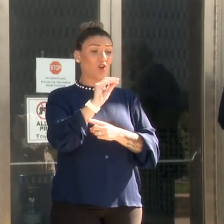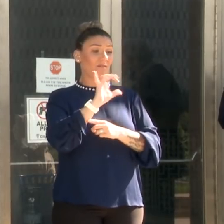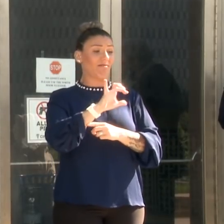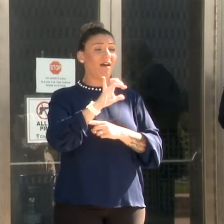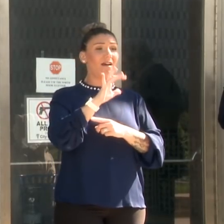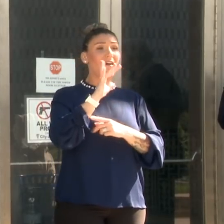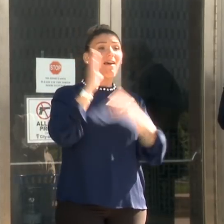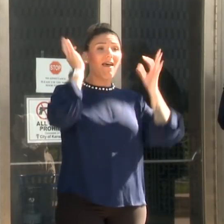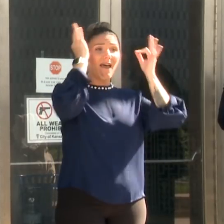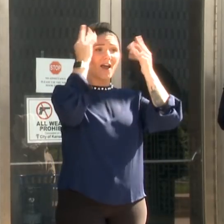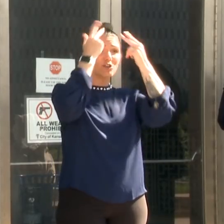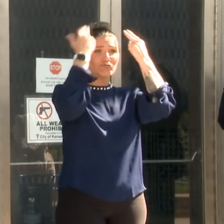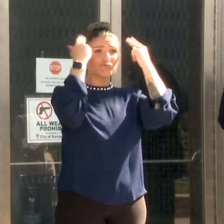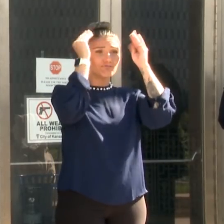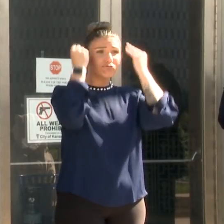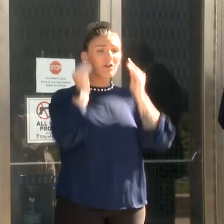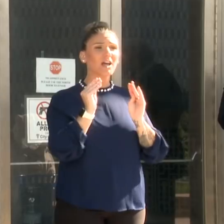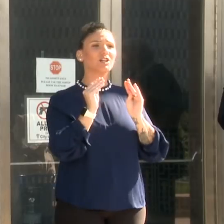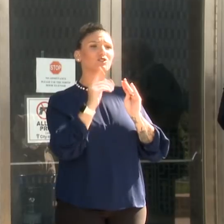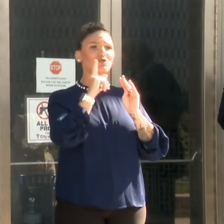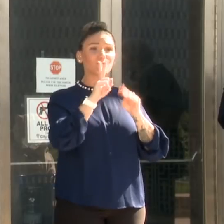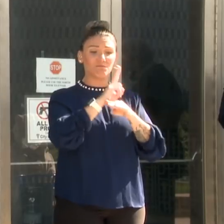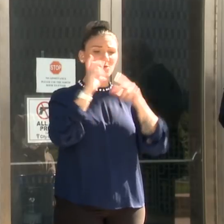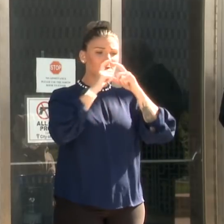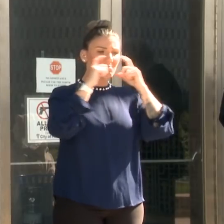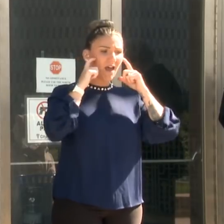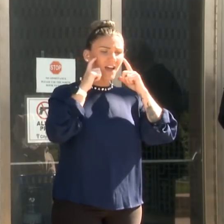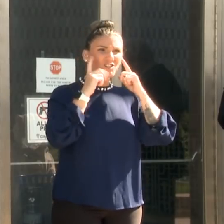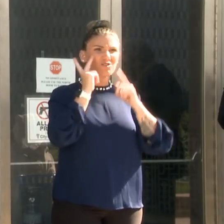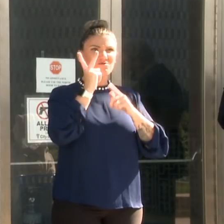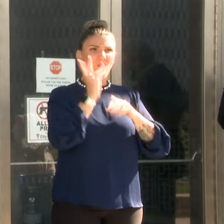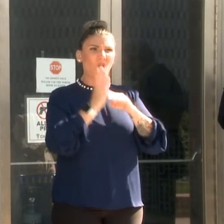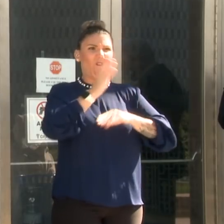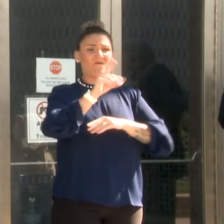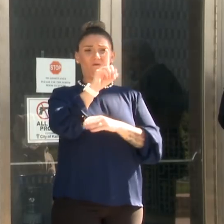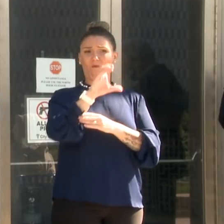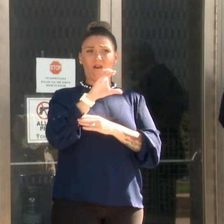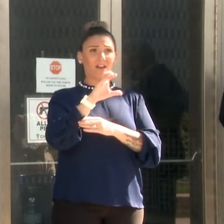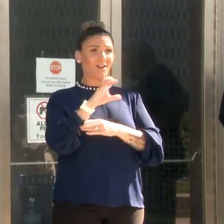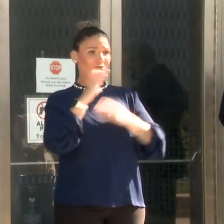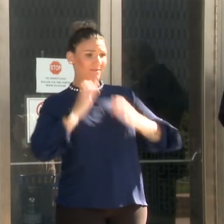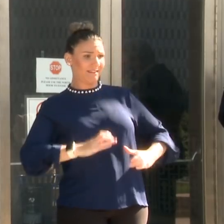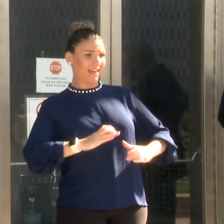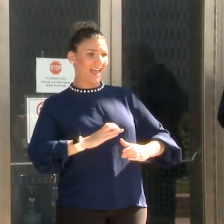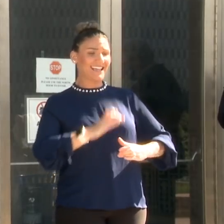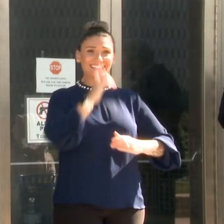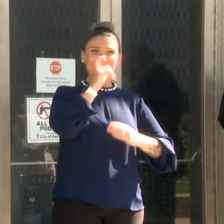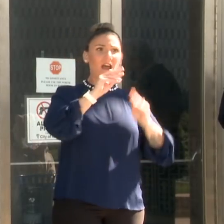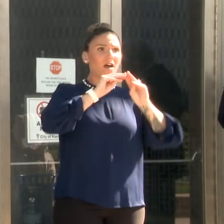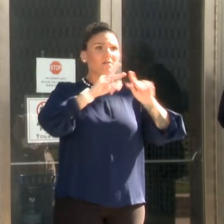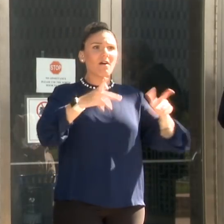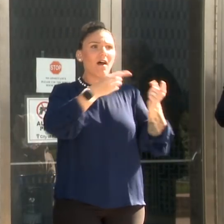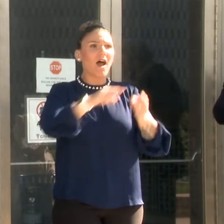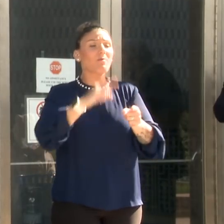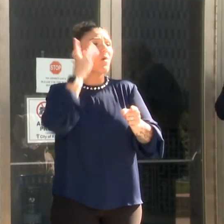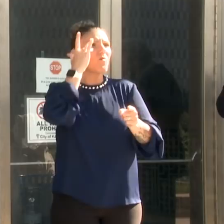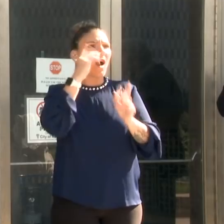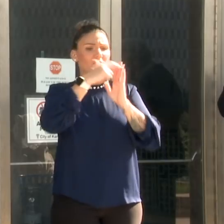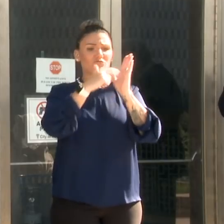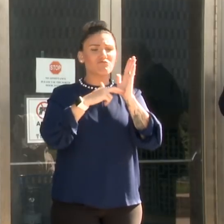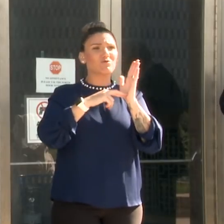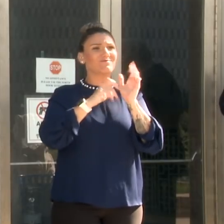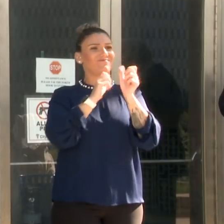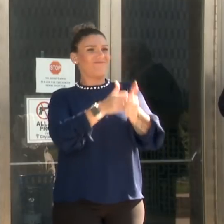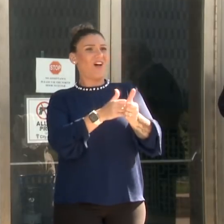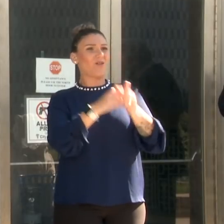mask, and even though she had seen, I think, in excess of 100 patrons, right, there was not an infection because she had followed the rules set by her public health